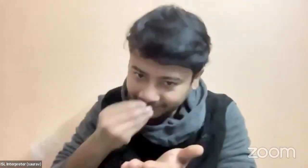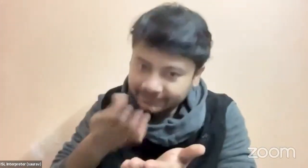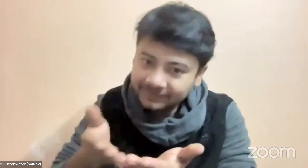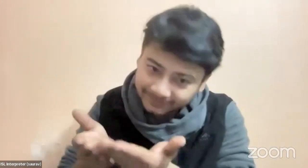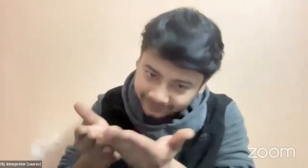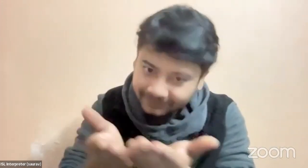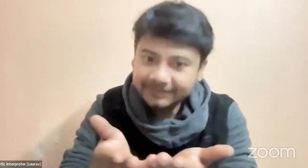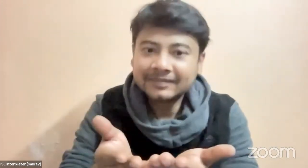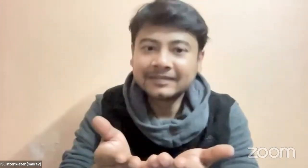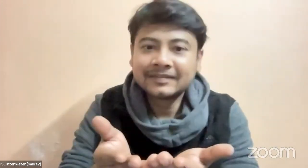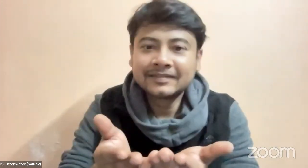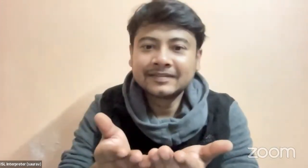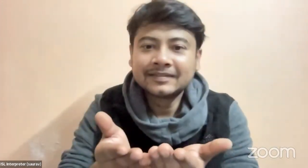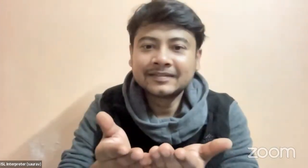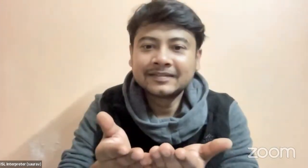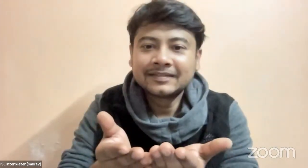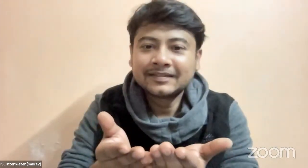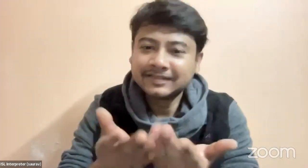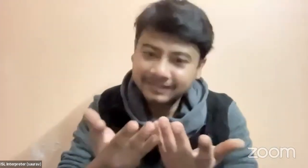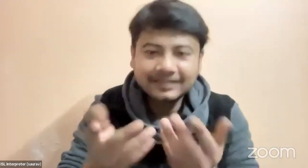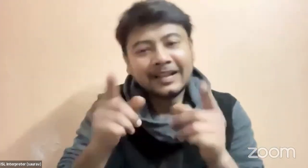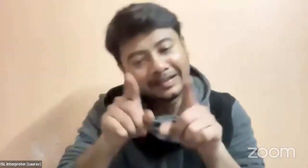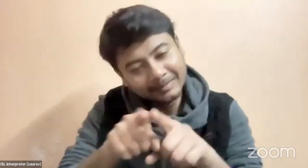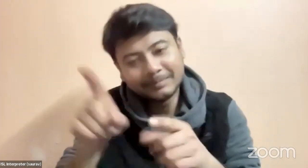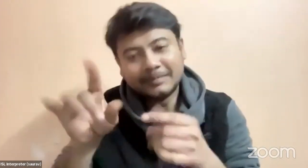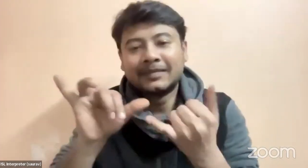Krishna gave Narad Muni garland.